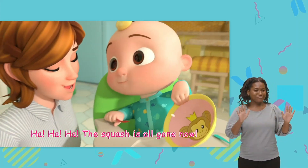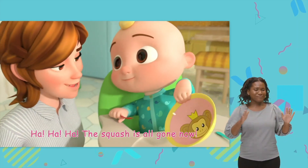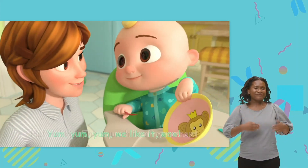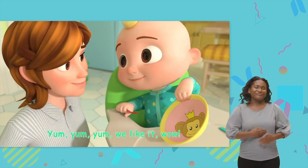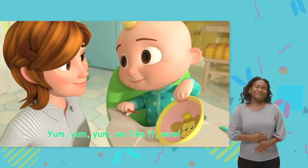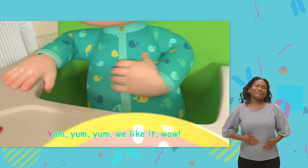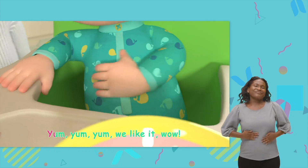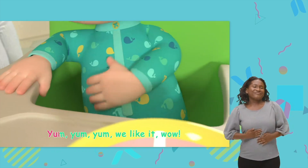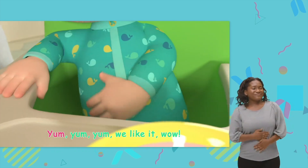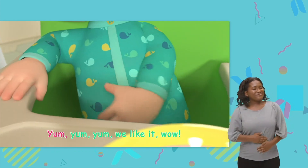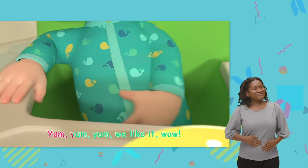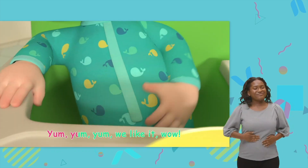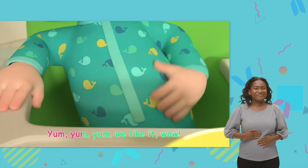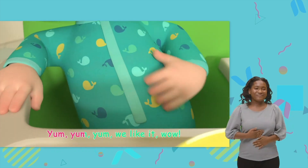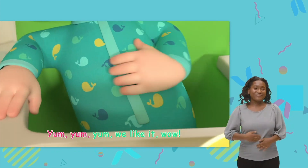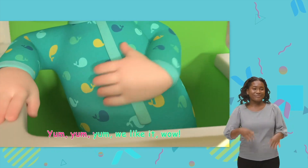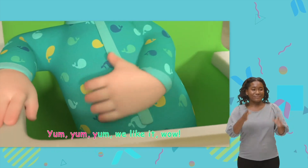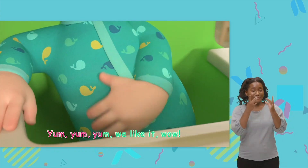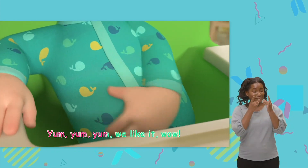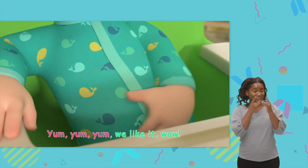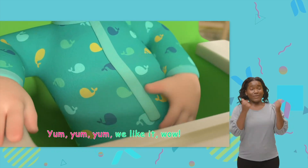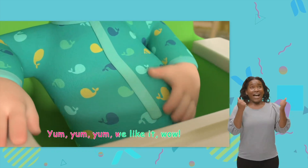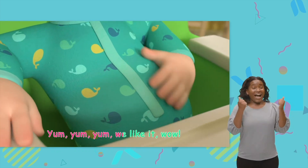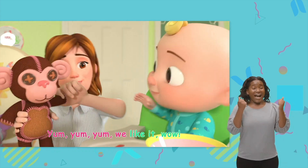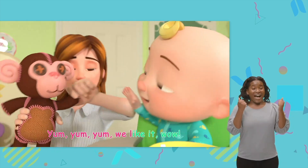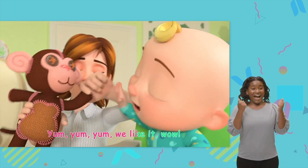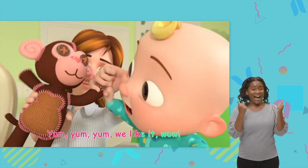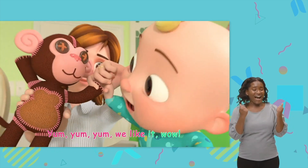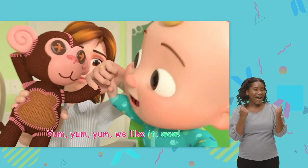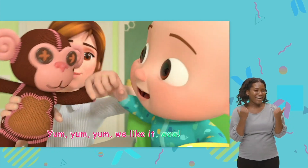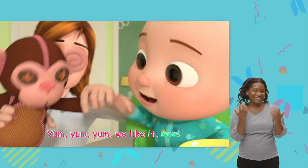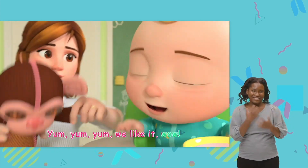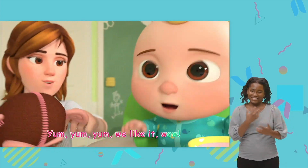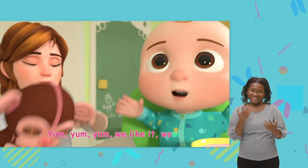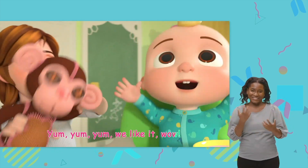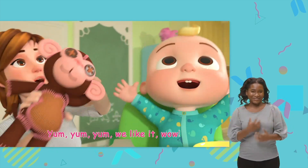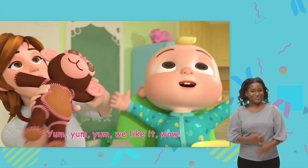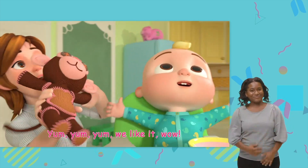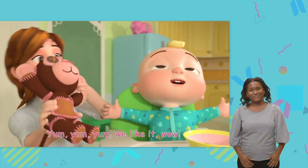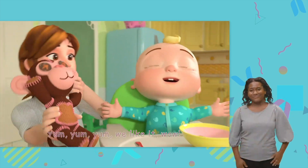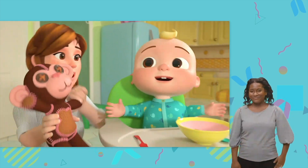now. Yum, yum, yum, we like it, wow.